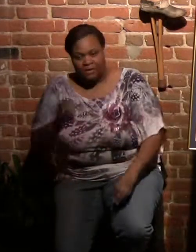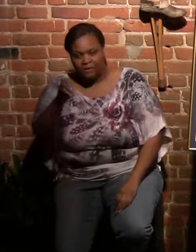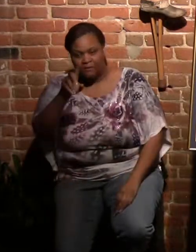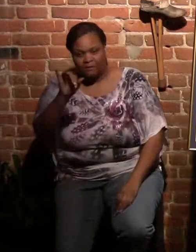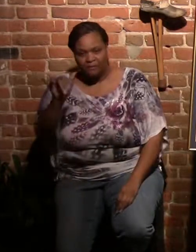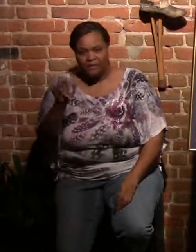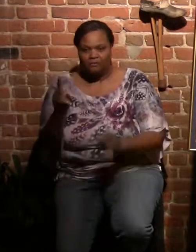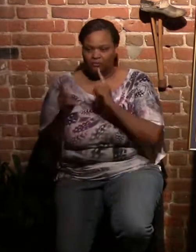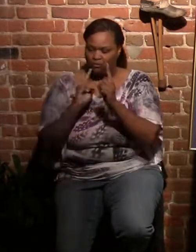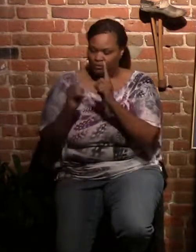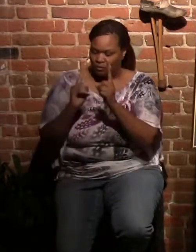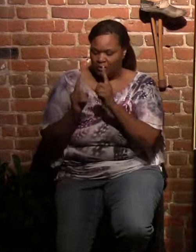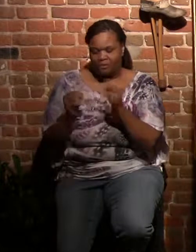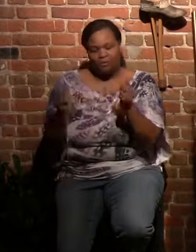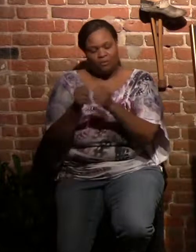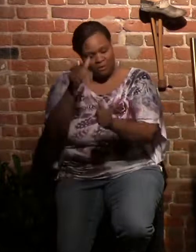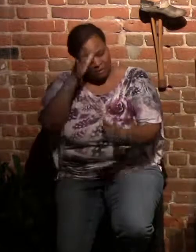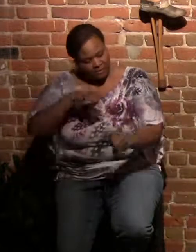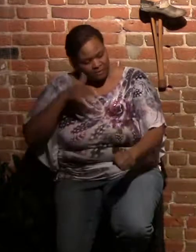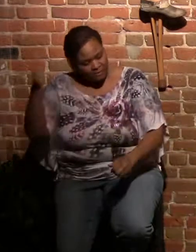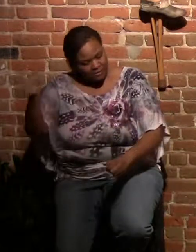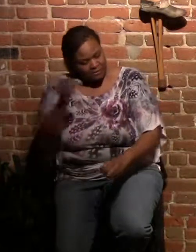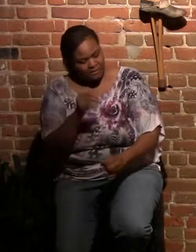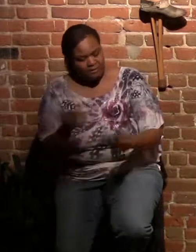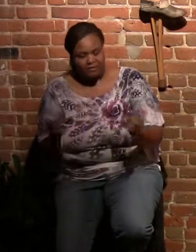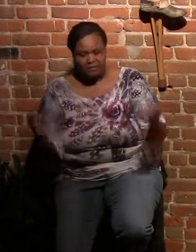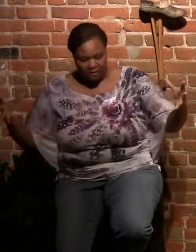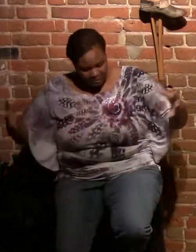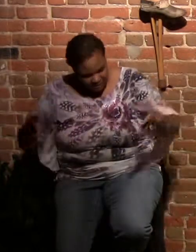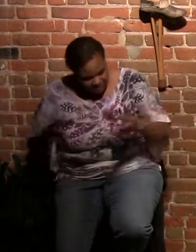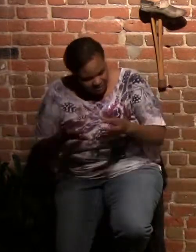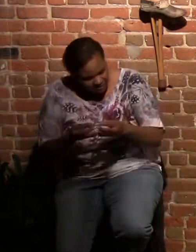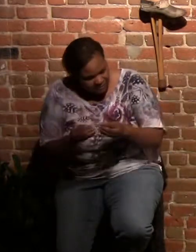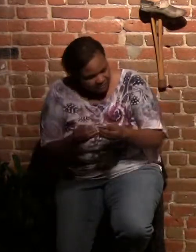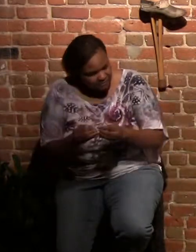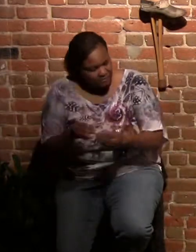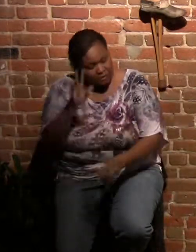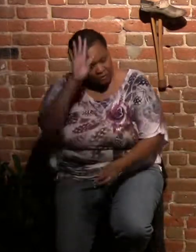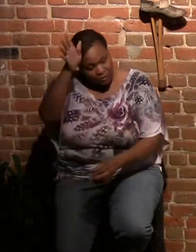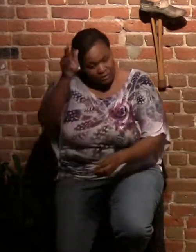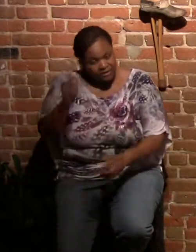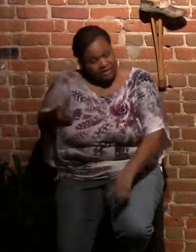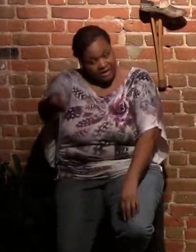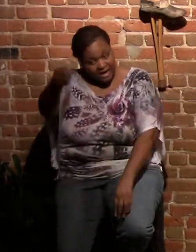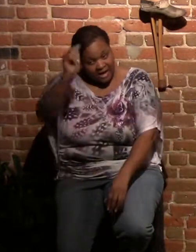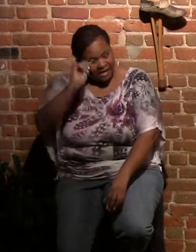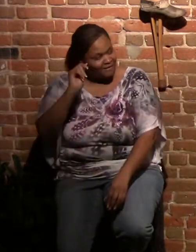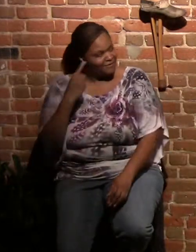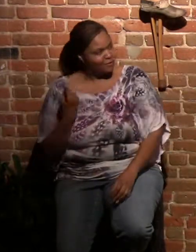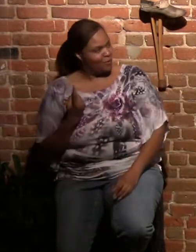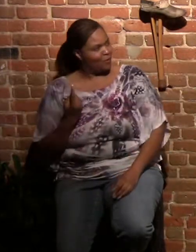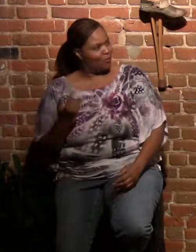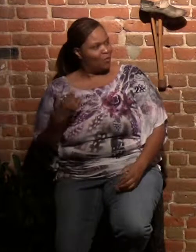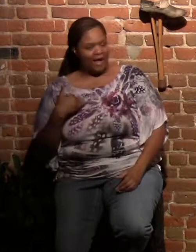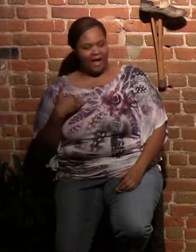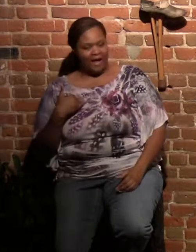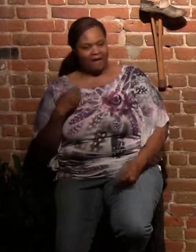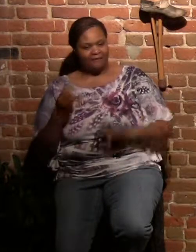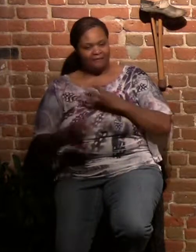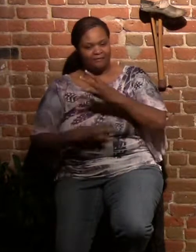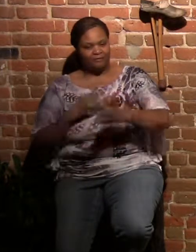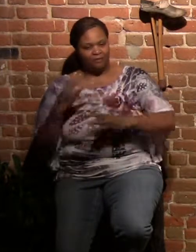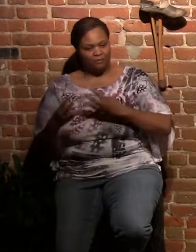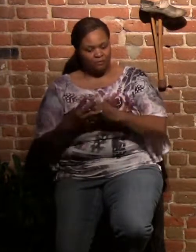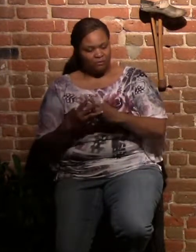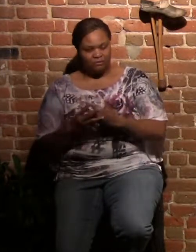talked with the guys at Elope, and they created this one-of-a-kind hat. We're the only people in the world that have it. They did say